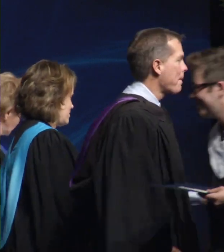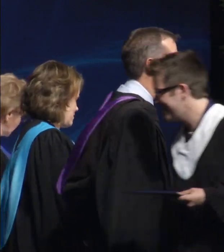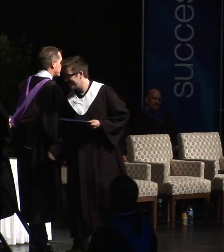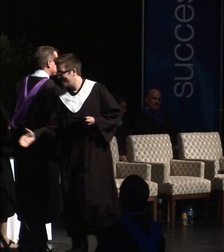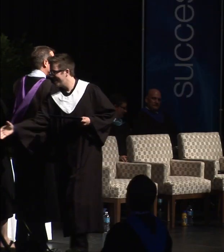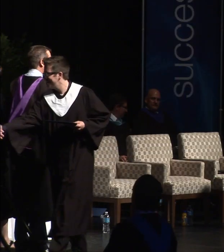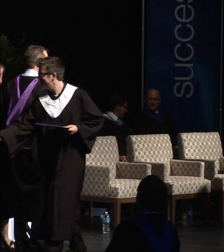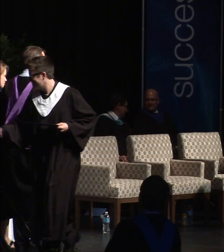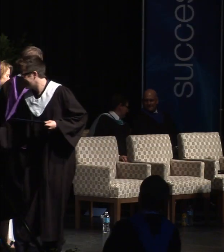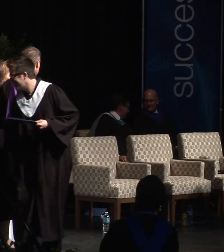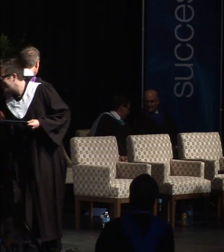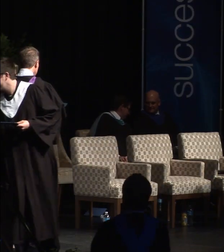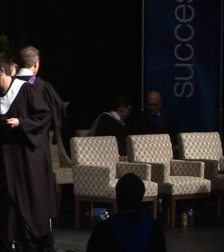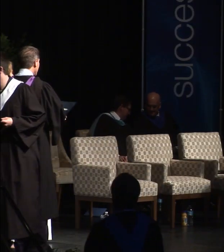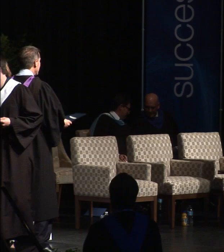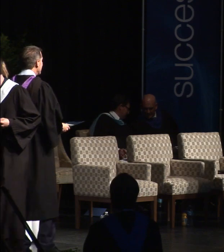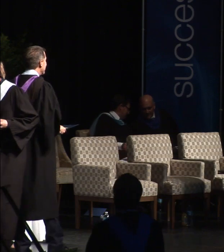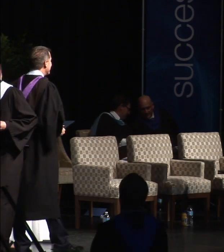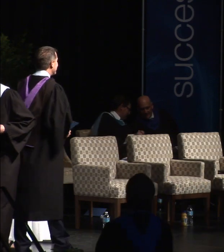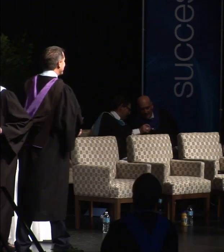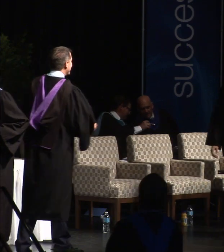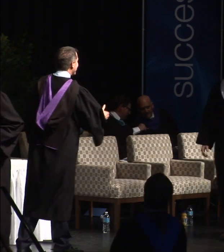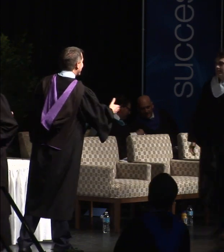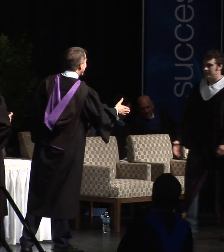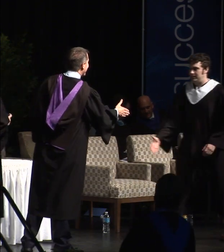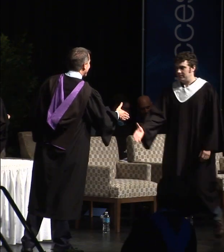Stephen Joseph Floyd.